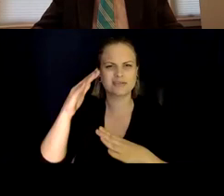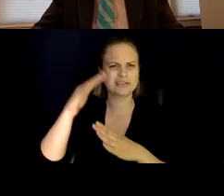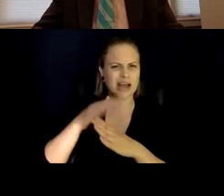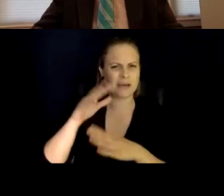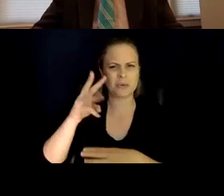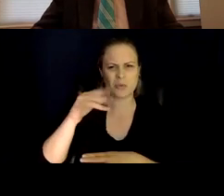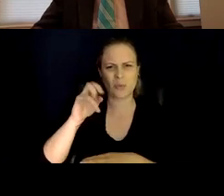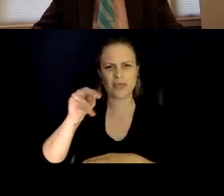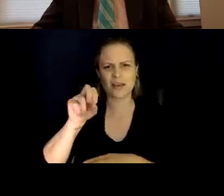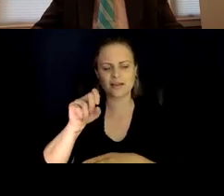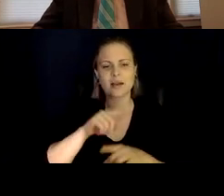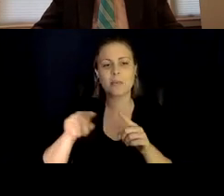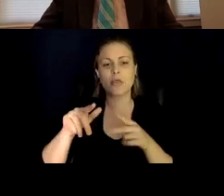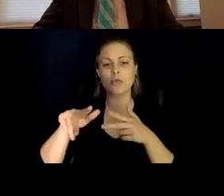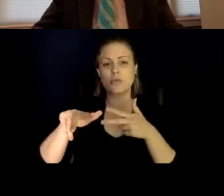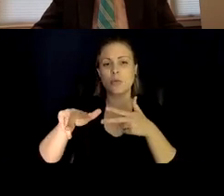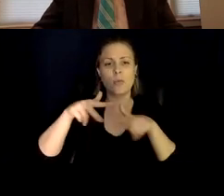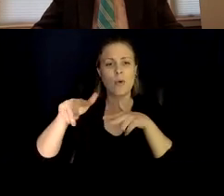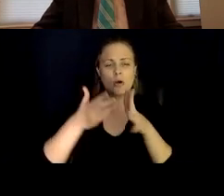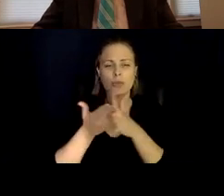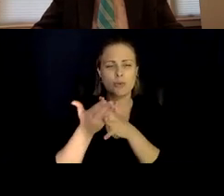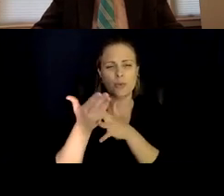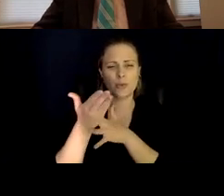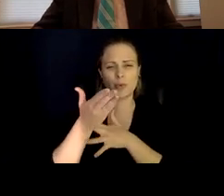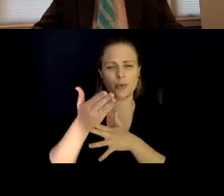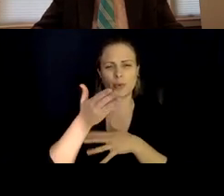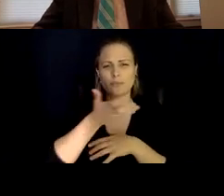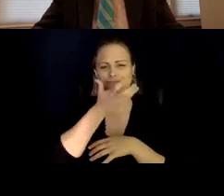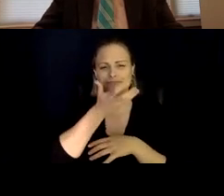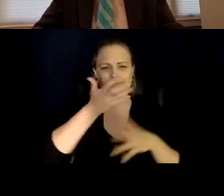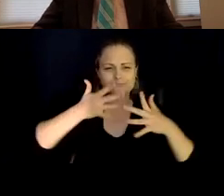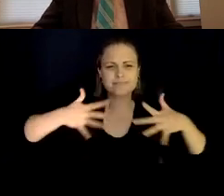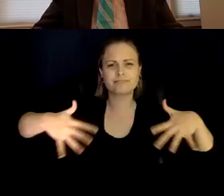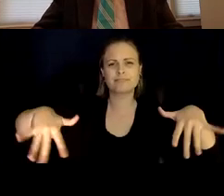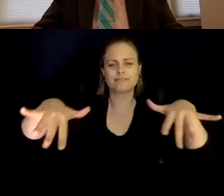But the walk out across the moors, especially with the Brontes in